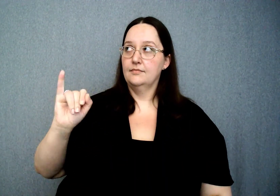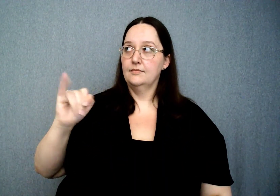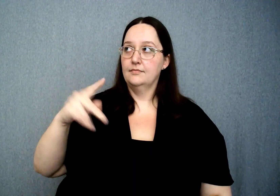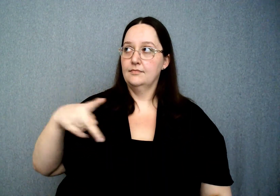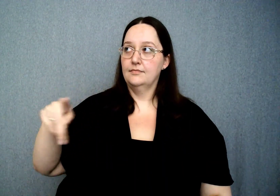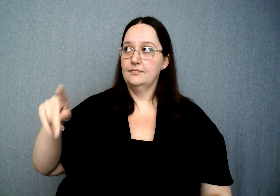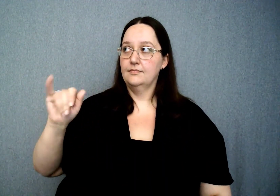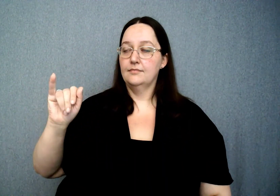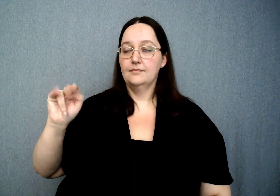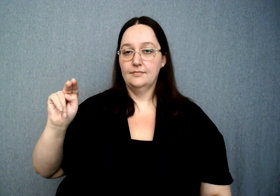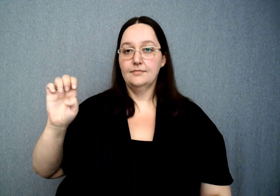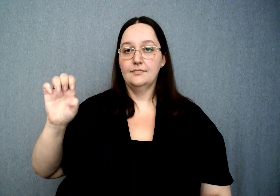the Philippines.